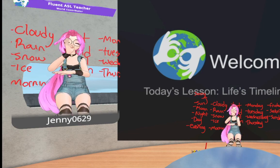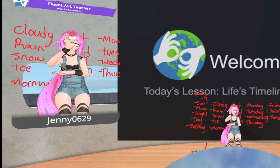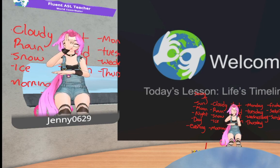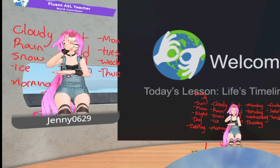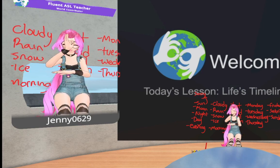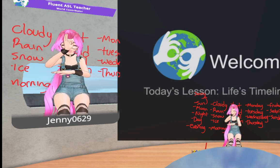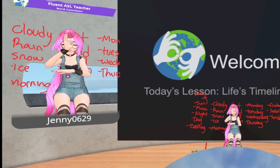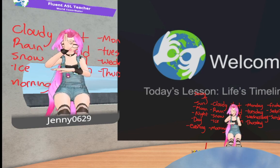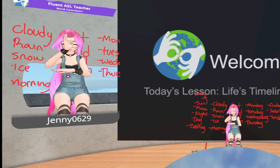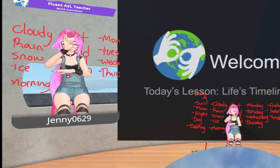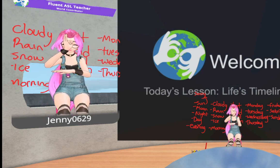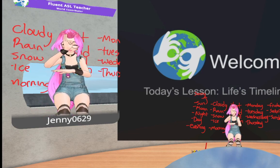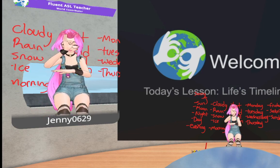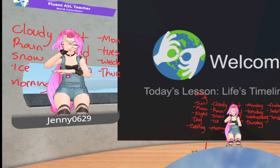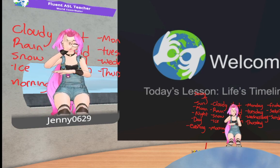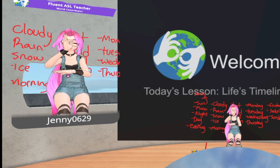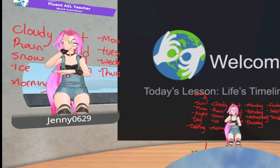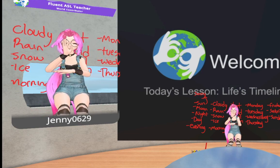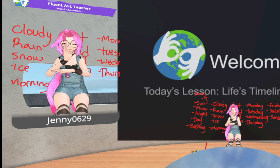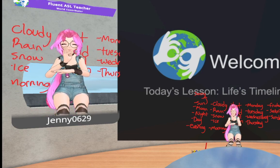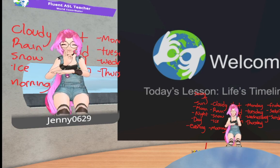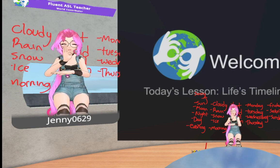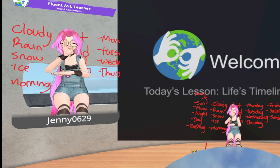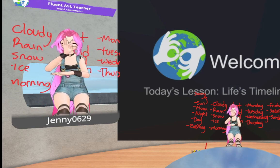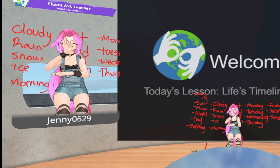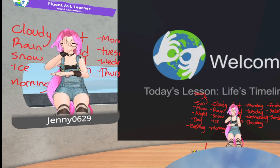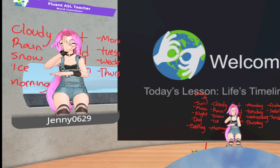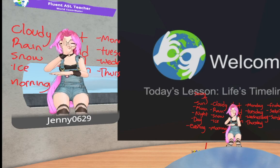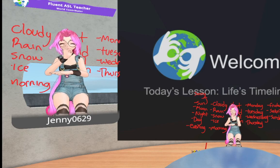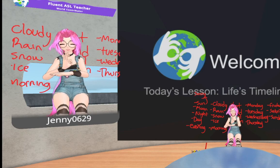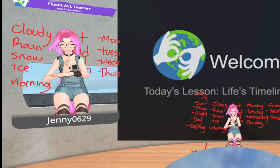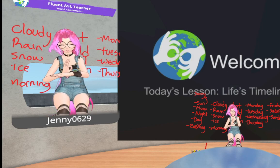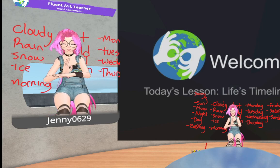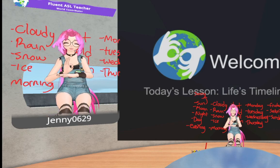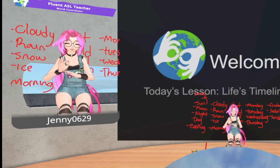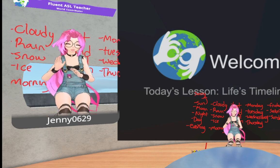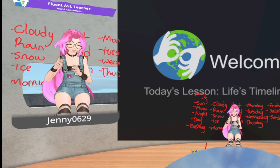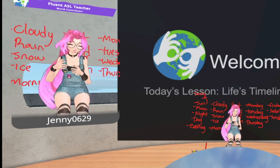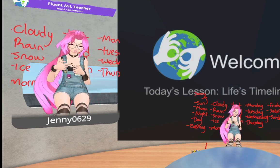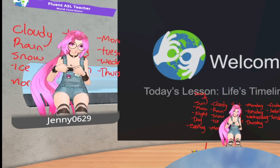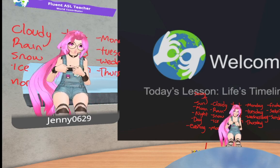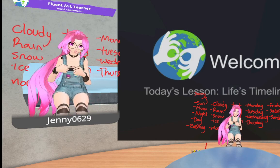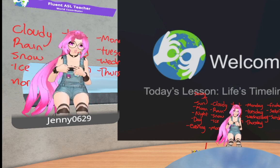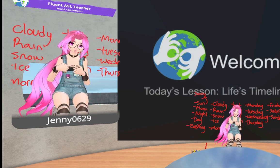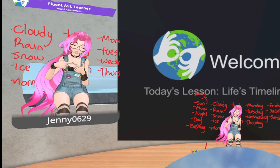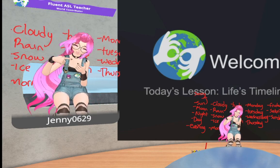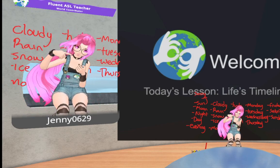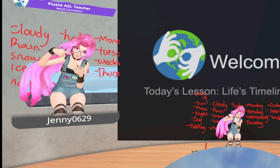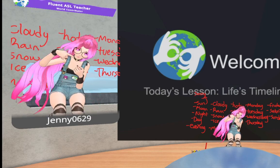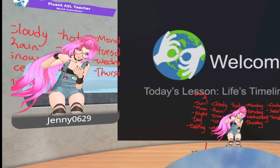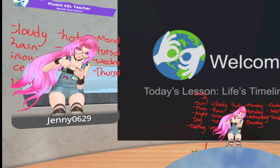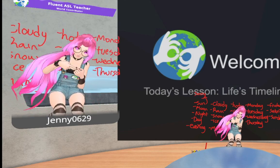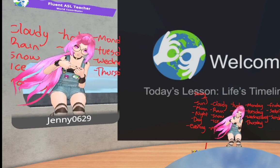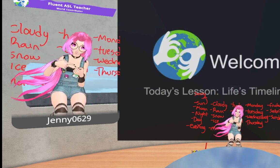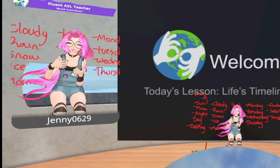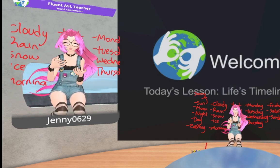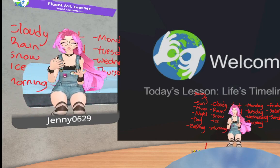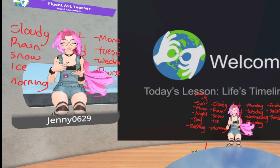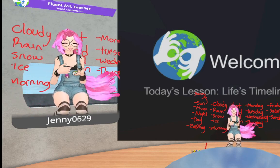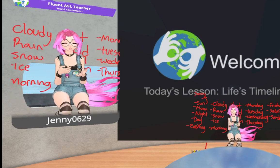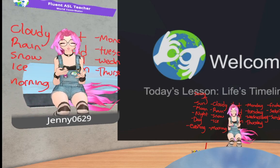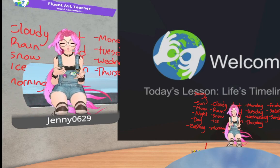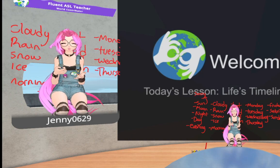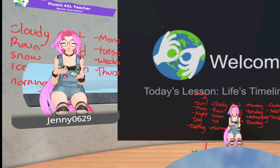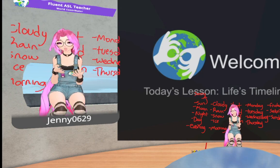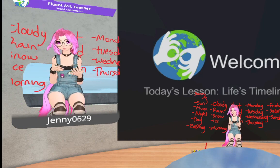sunrise is going up, right? So sunrise, sunset. But then also if you want to talk about like a specific